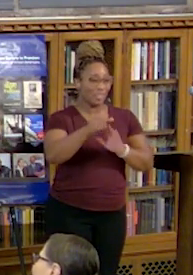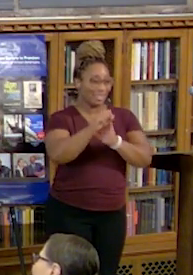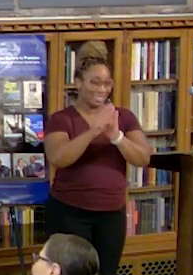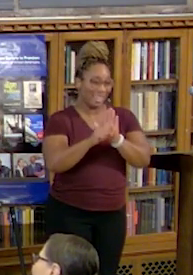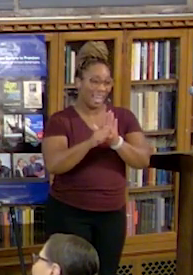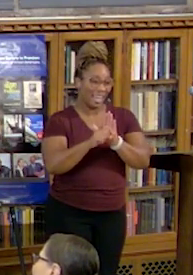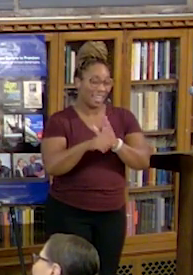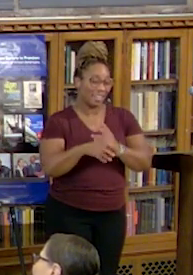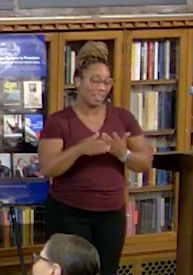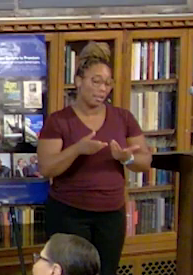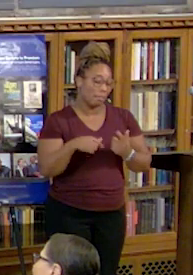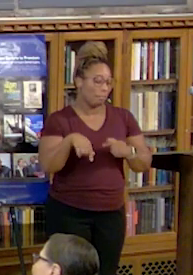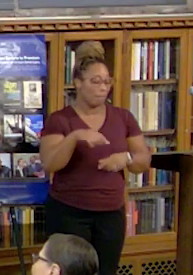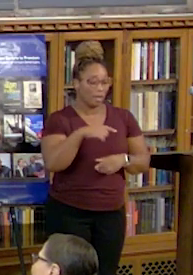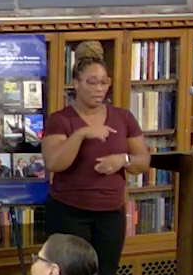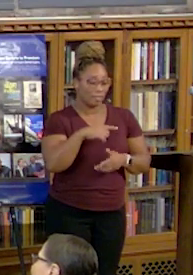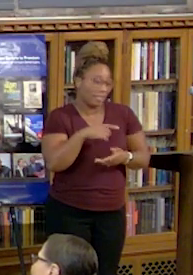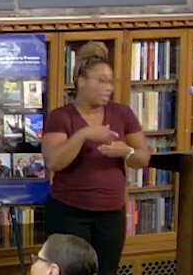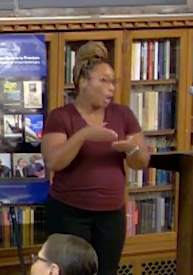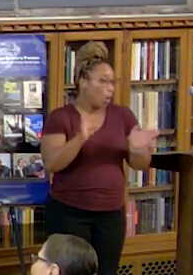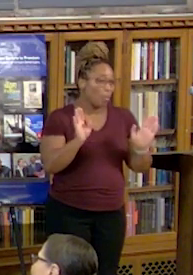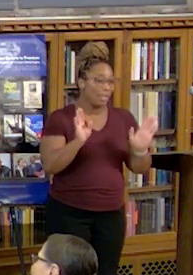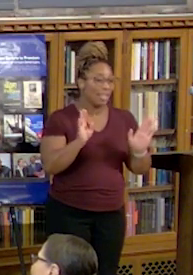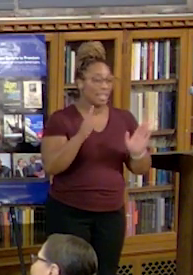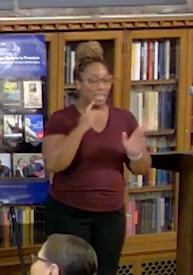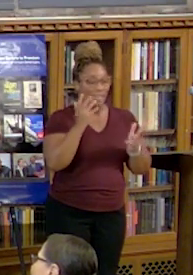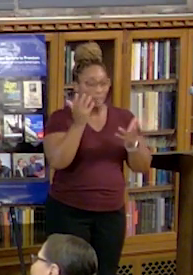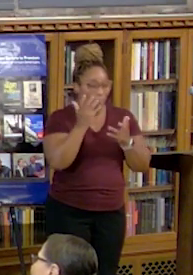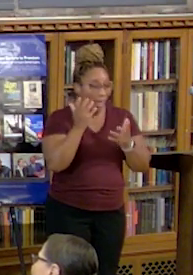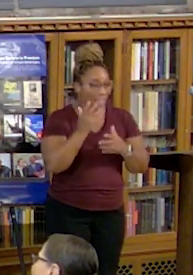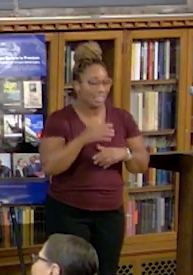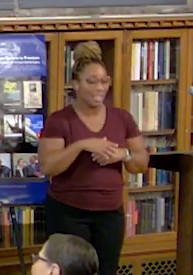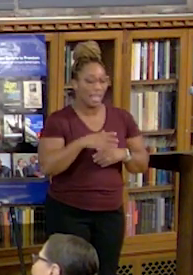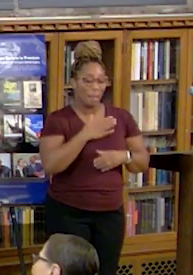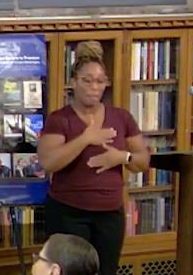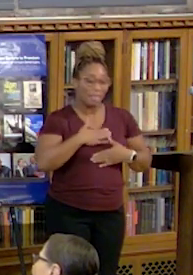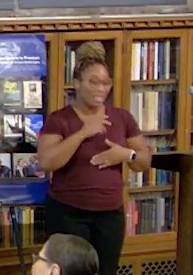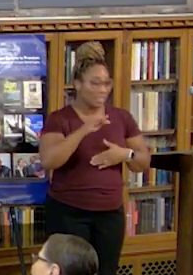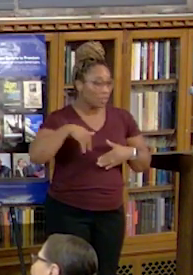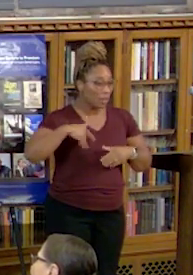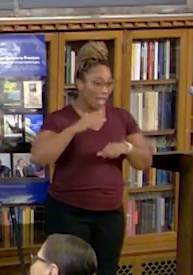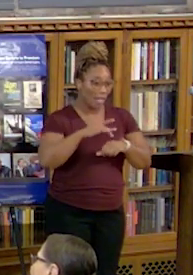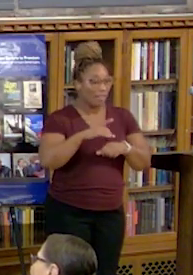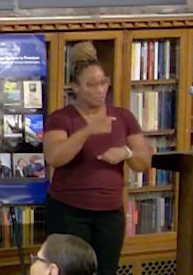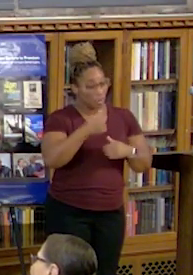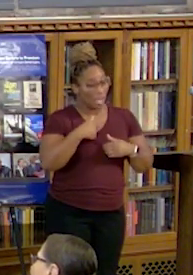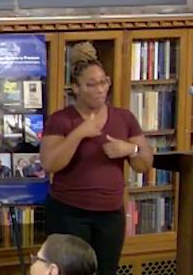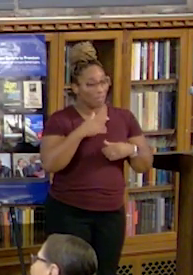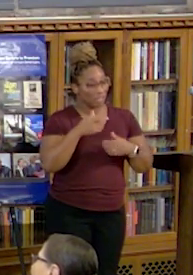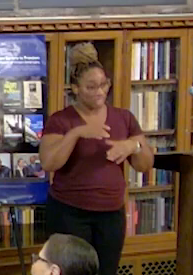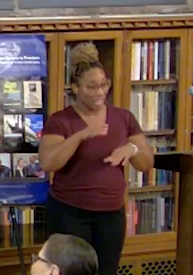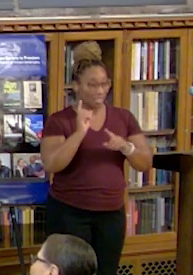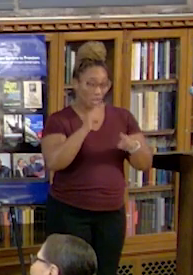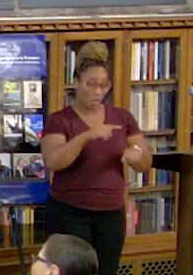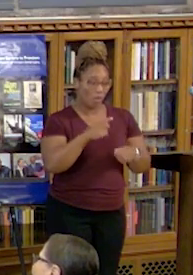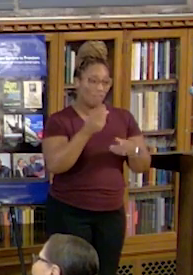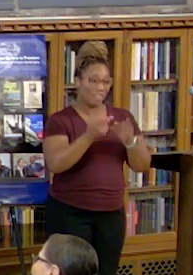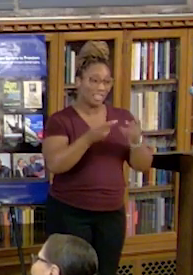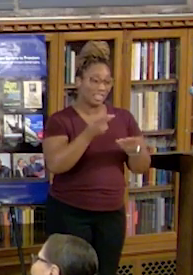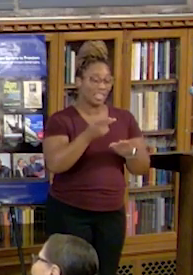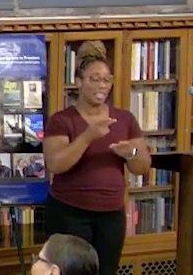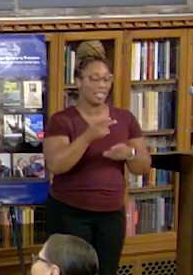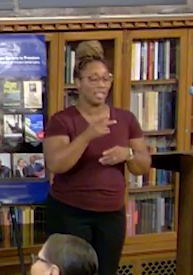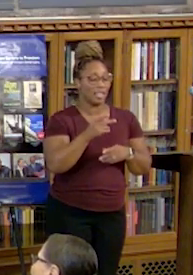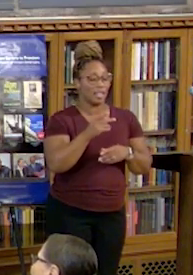state but we have it's open it is amazing and please if you have a chance please visit Freedom Park and it